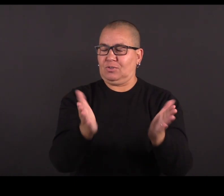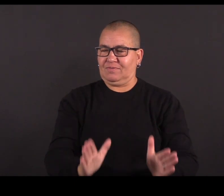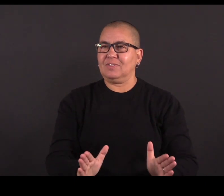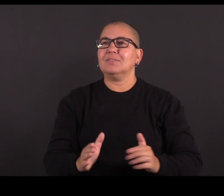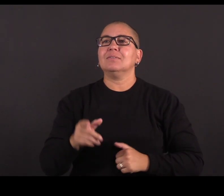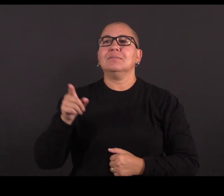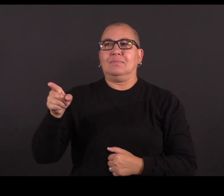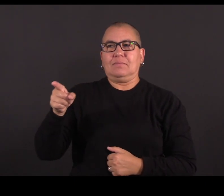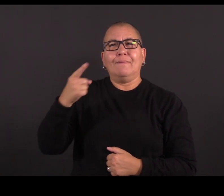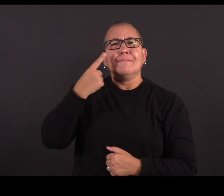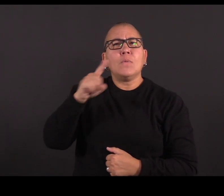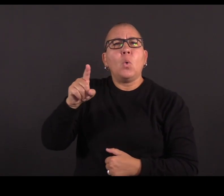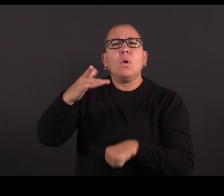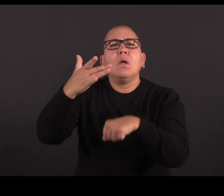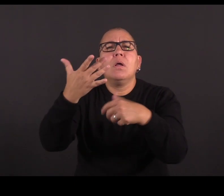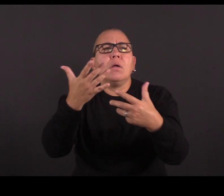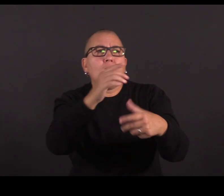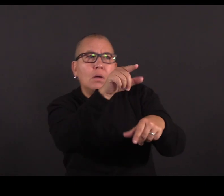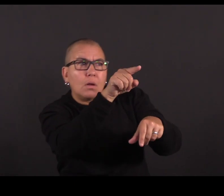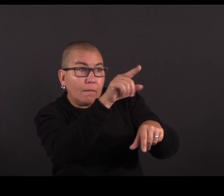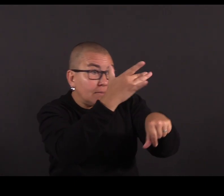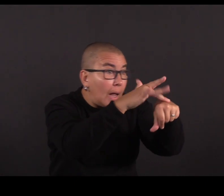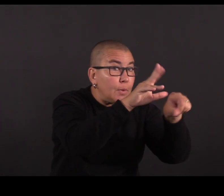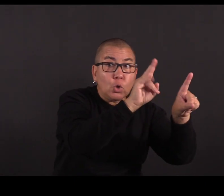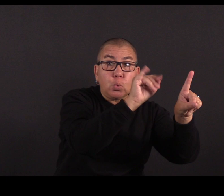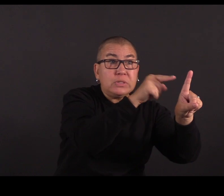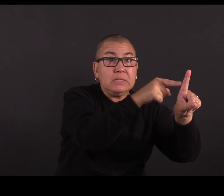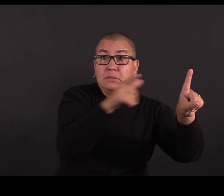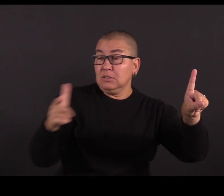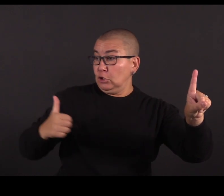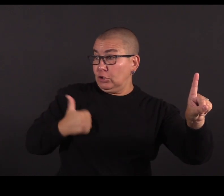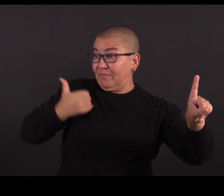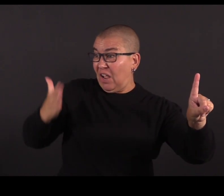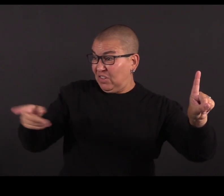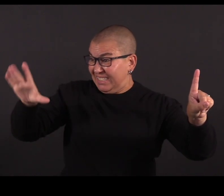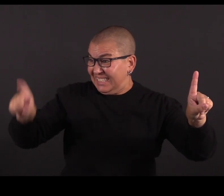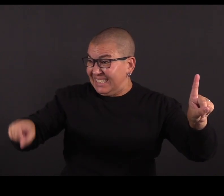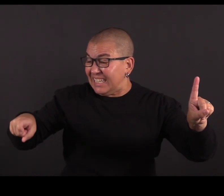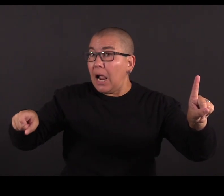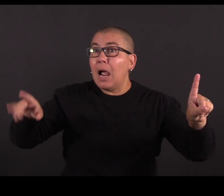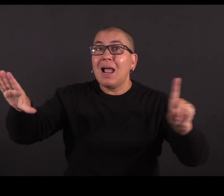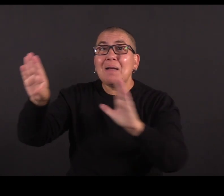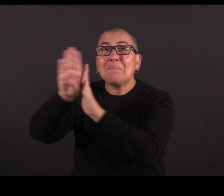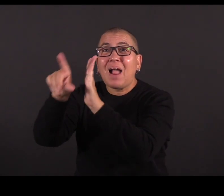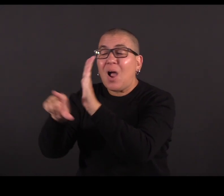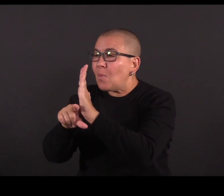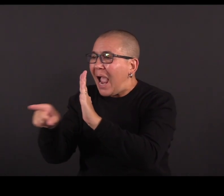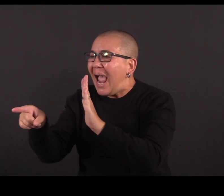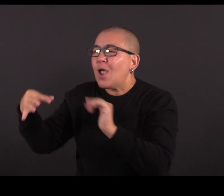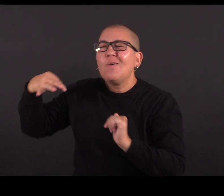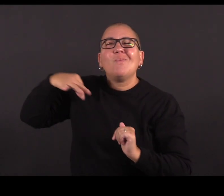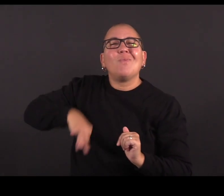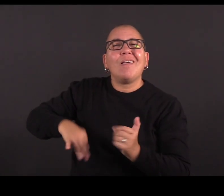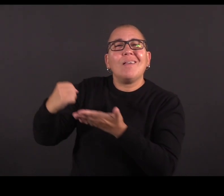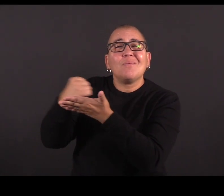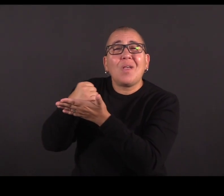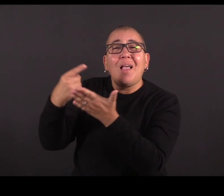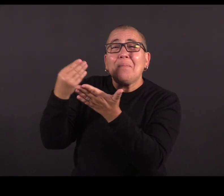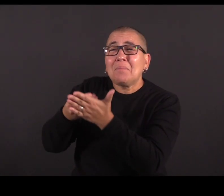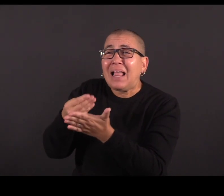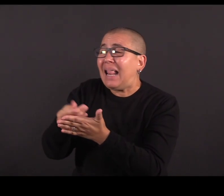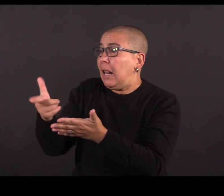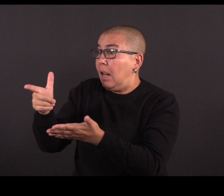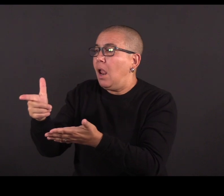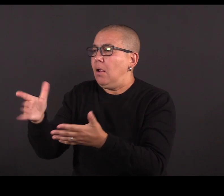units available to the survivors they work with, but do not want to develop or own properties.